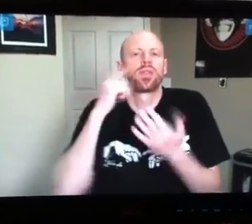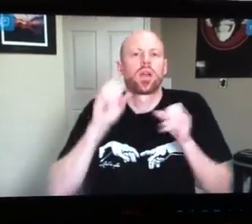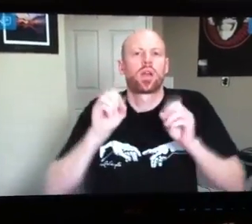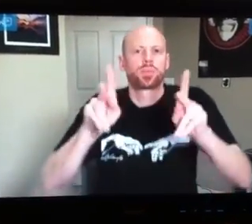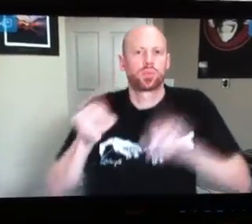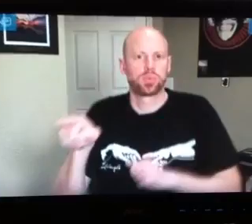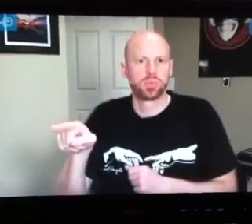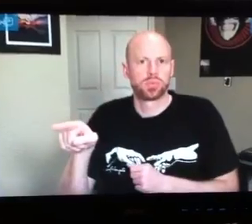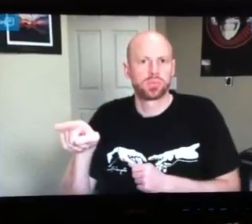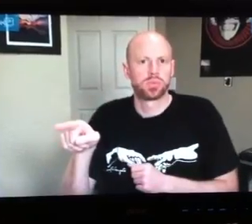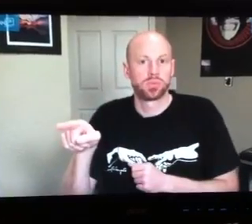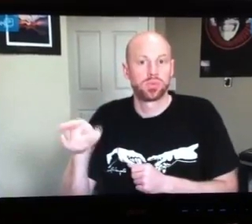whether or not they're waiting to take a turn.